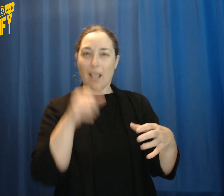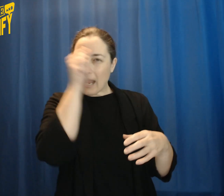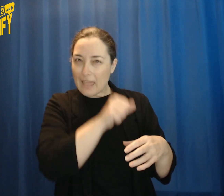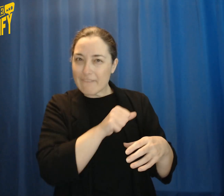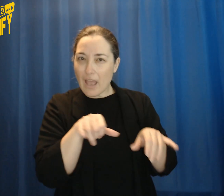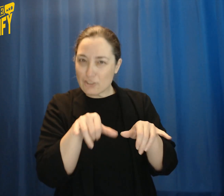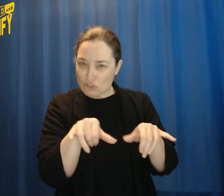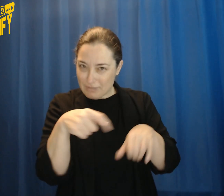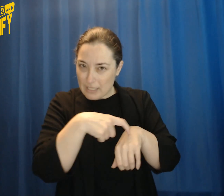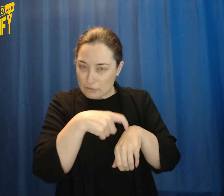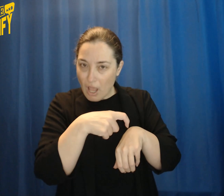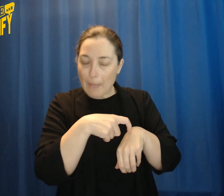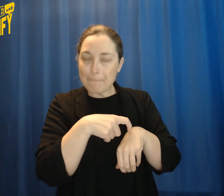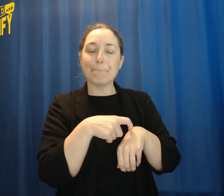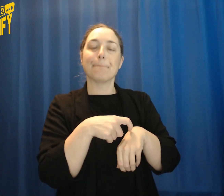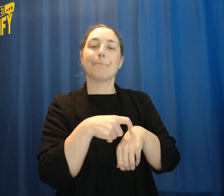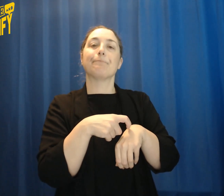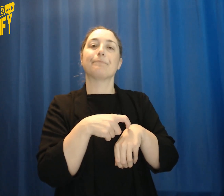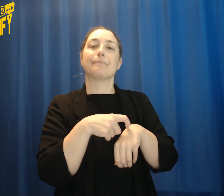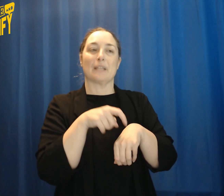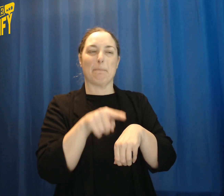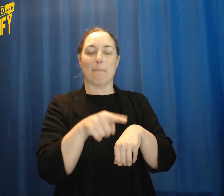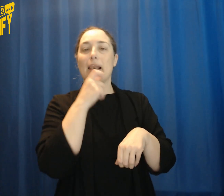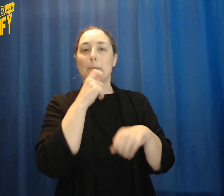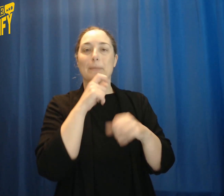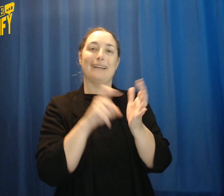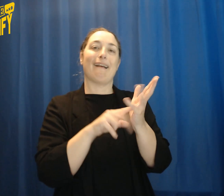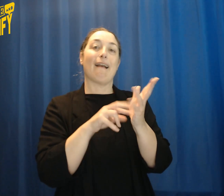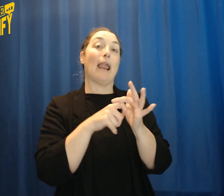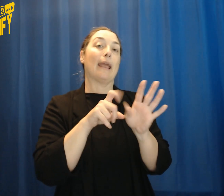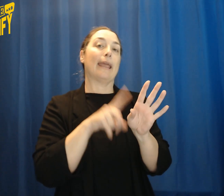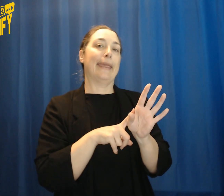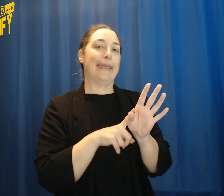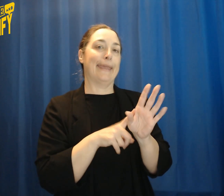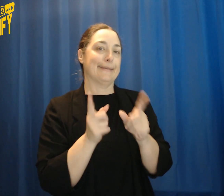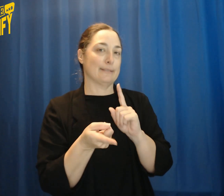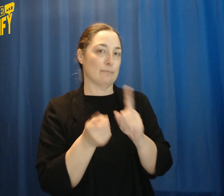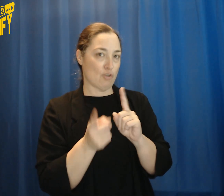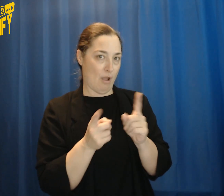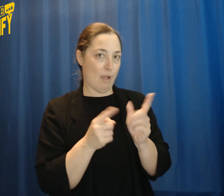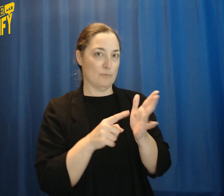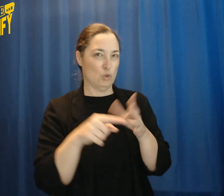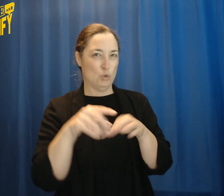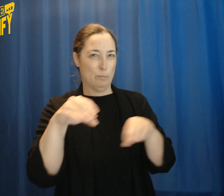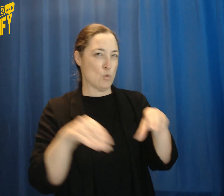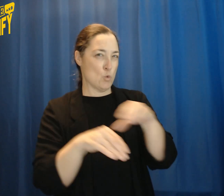time, but it made it very clunky to deal with, having to move things around, big metal things around in that space.